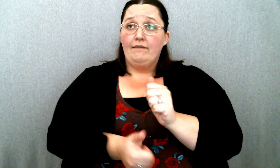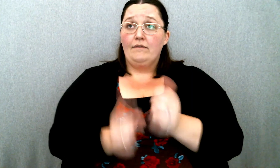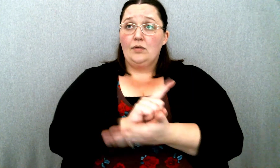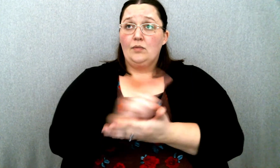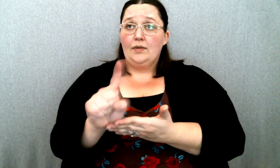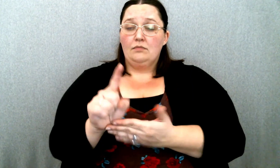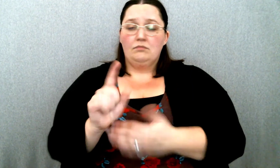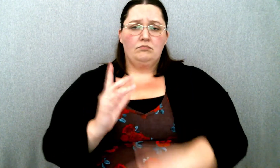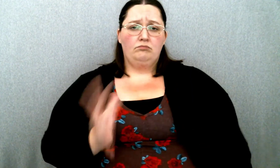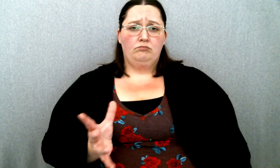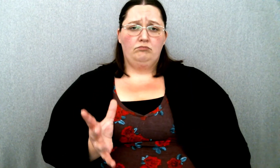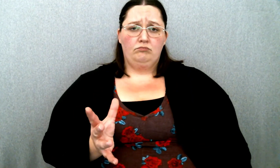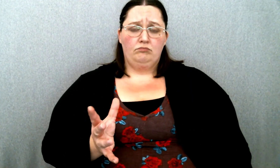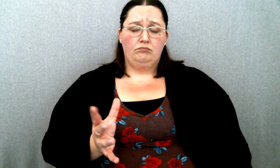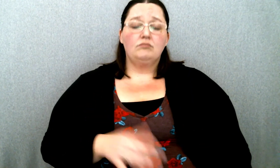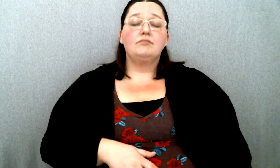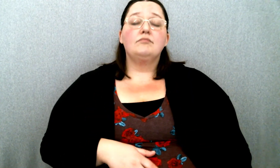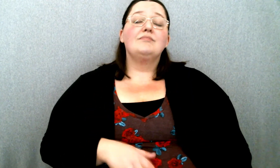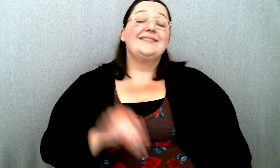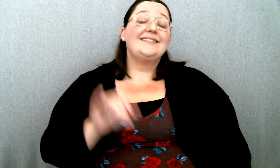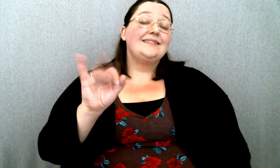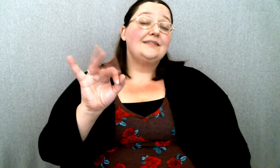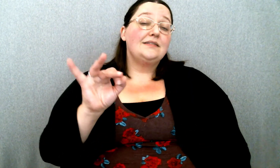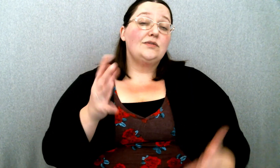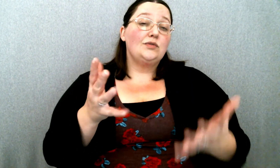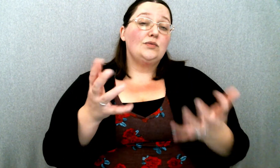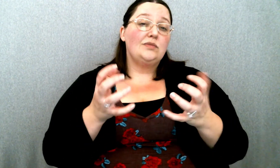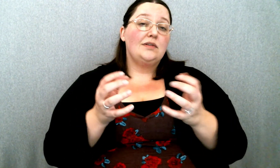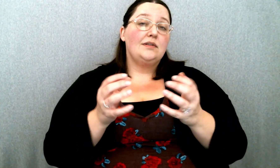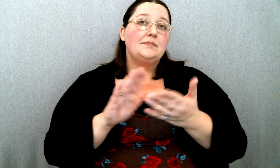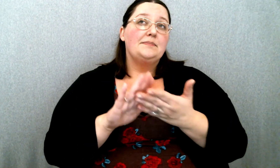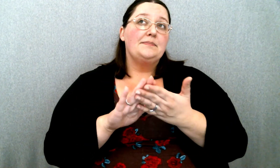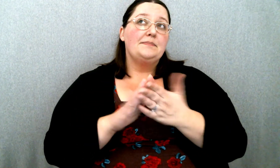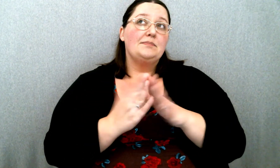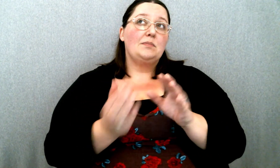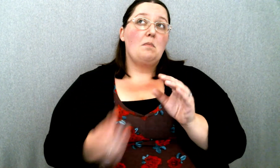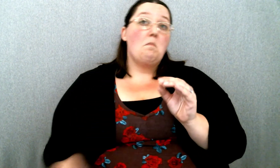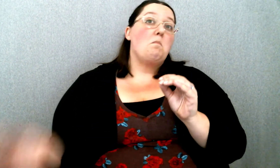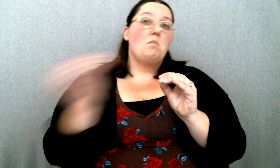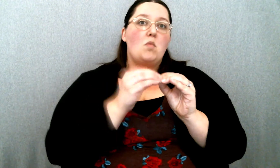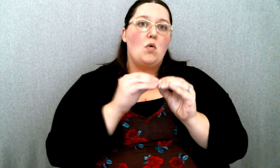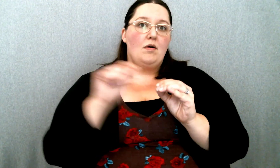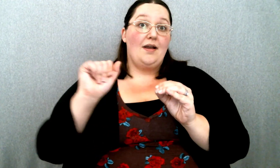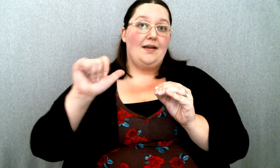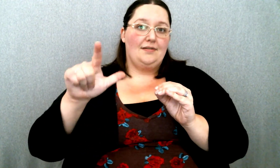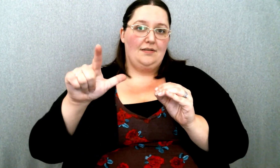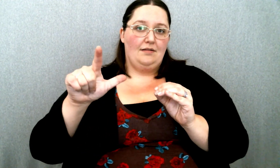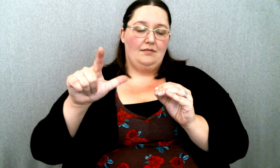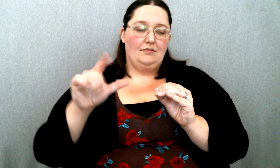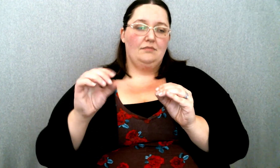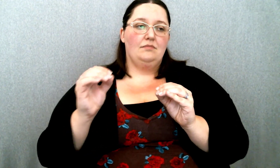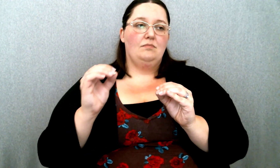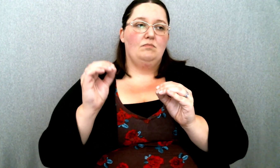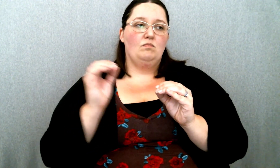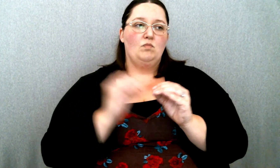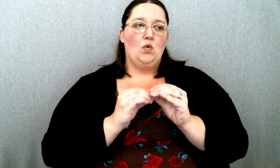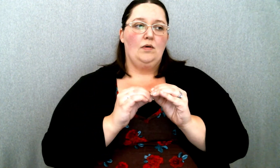You can separate it and say every and then week as a separate sign. But if you want to be more ASL, if you want to seem